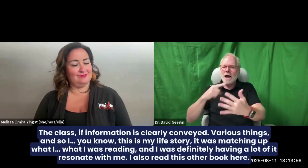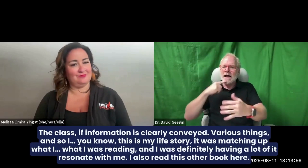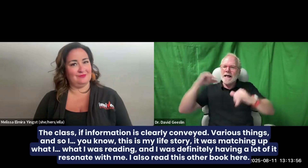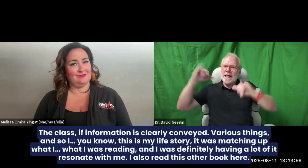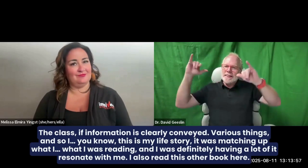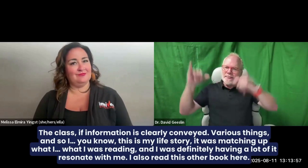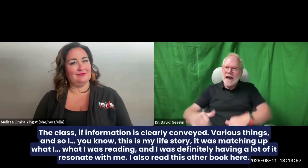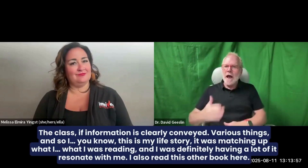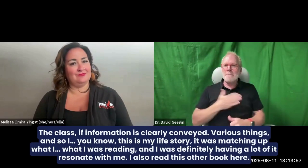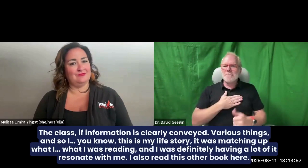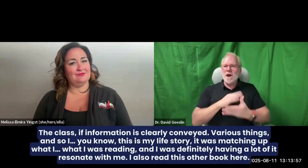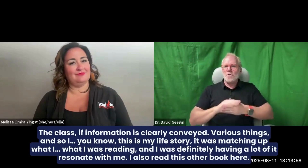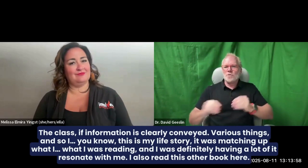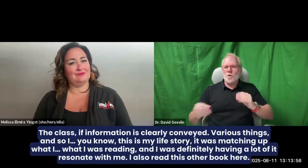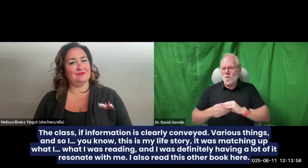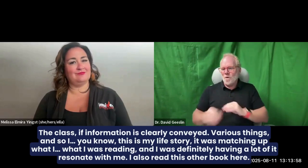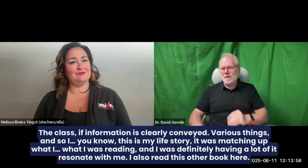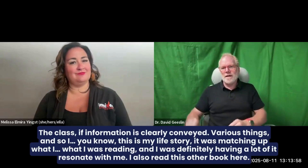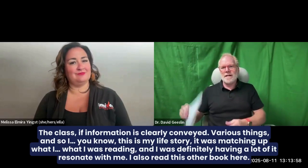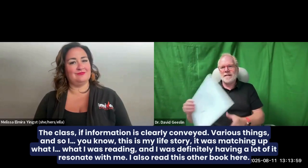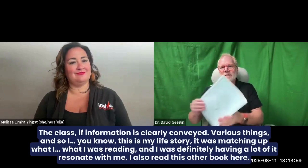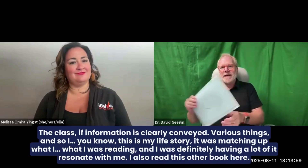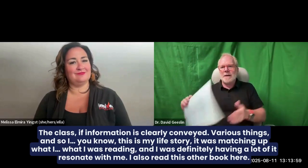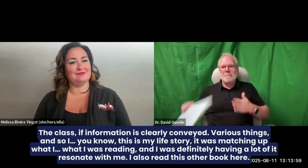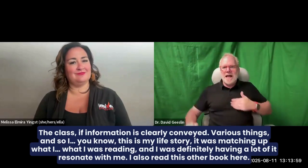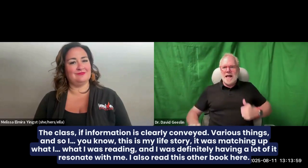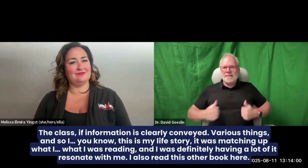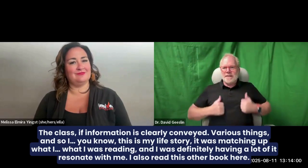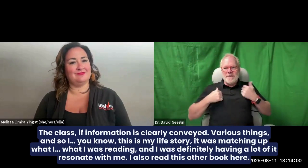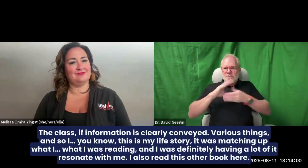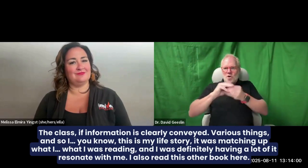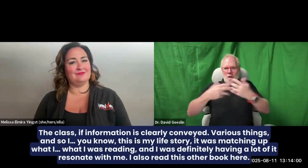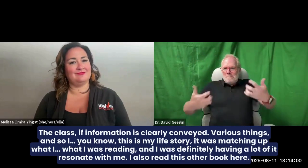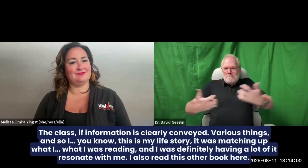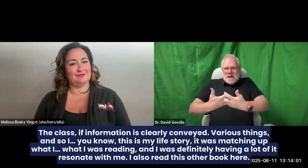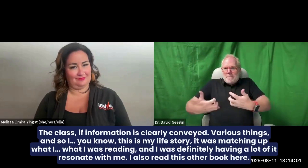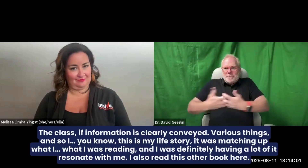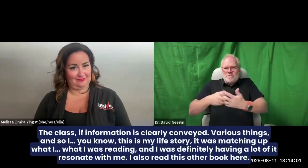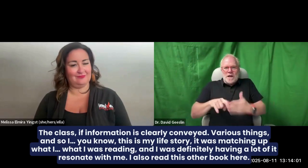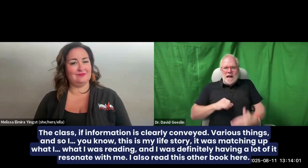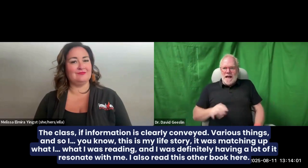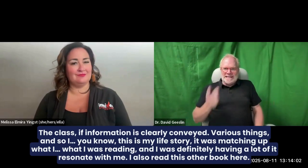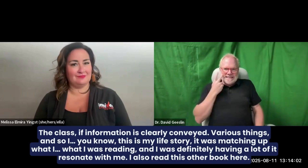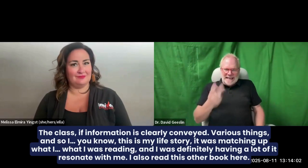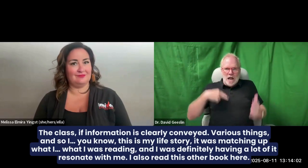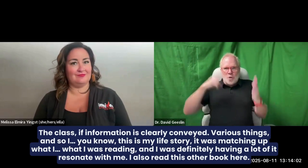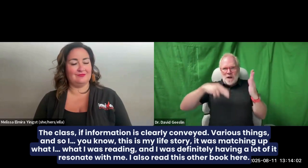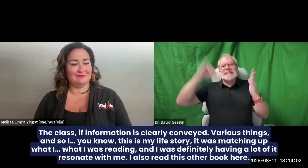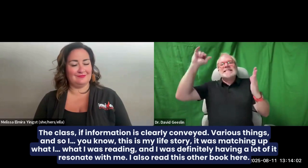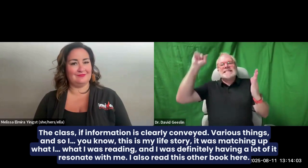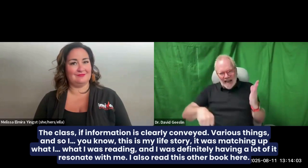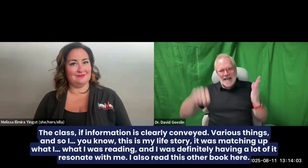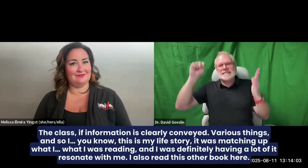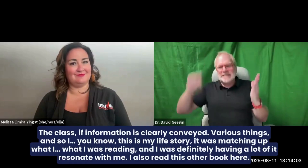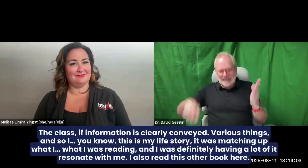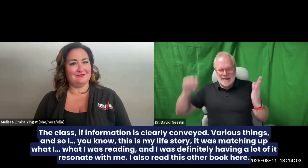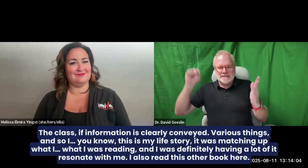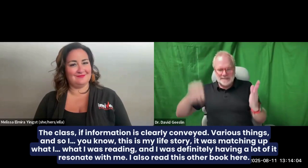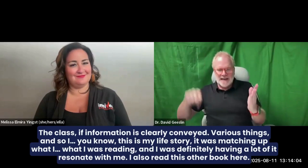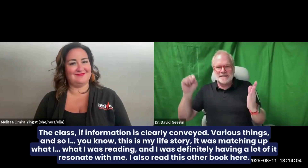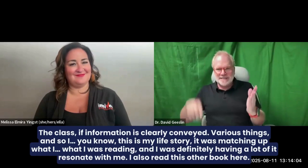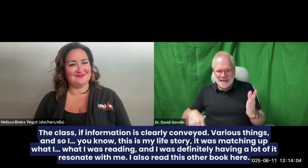class if information is clearly conveyed, various things. And so I this is my life story. It was matching